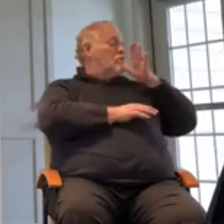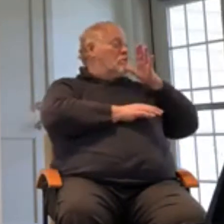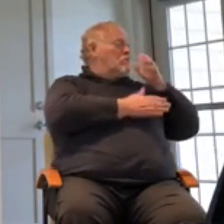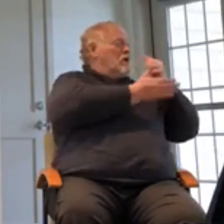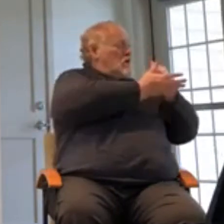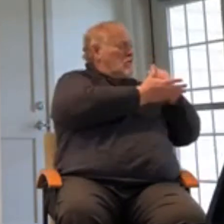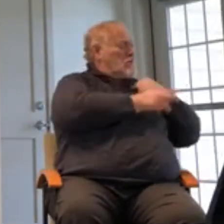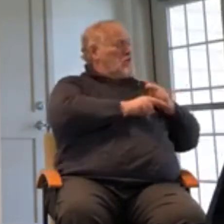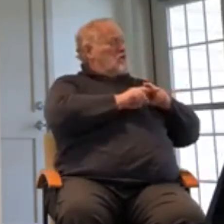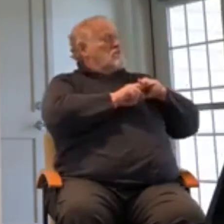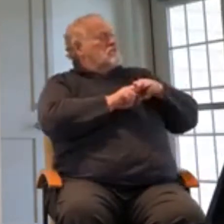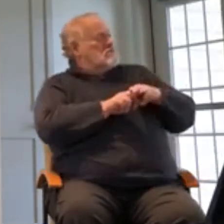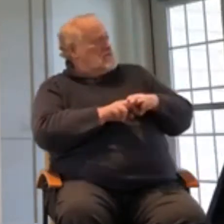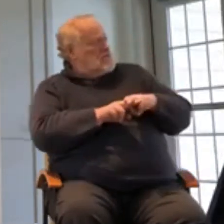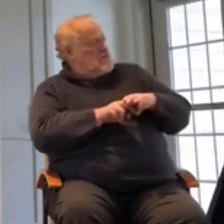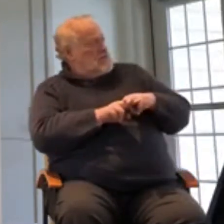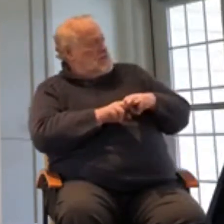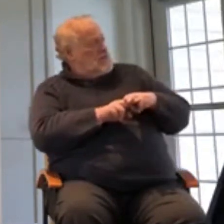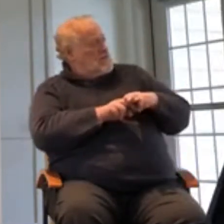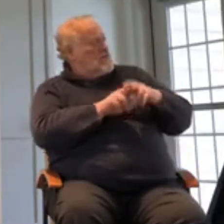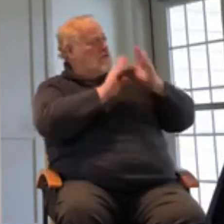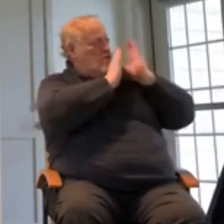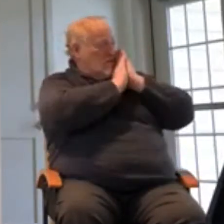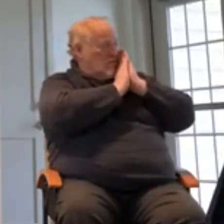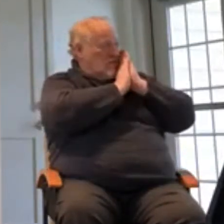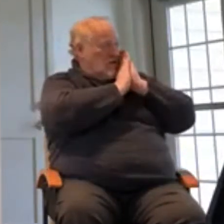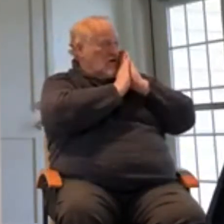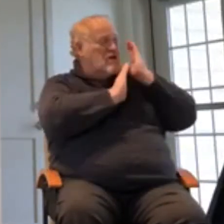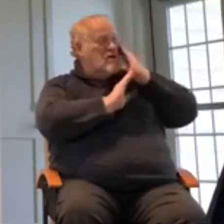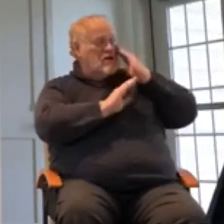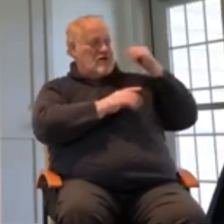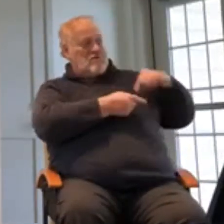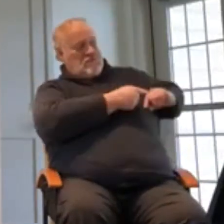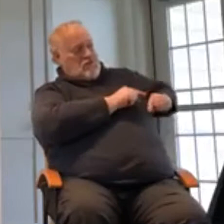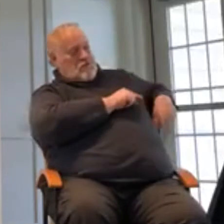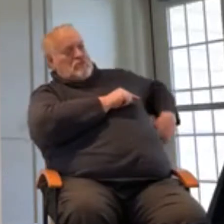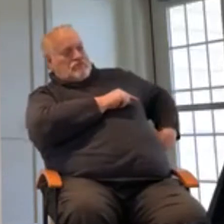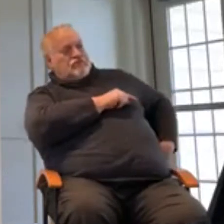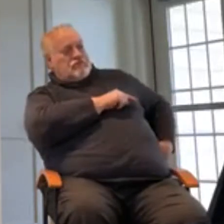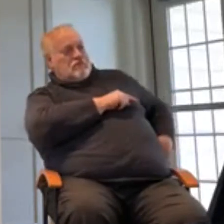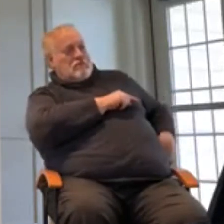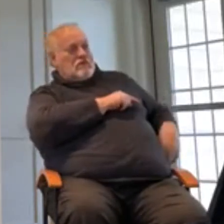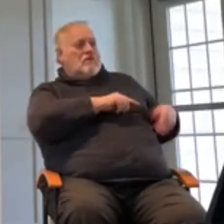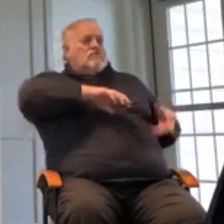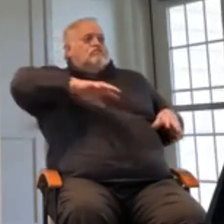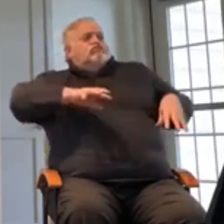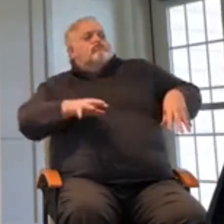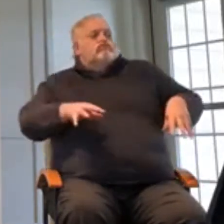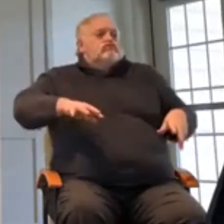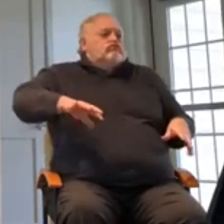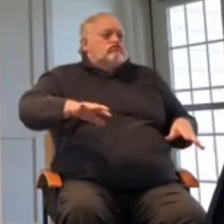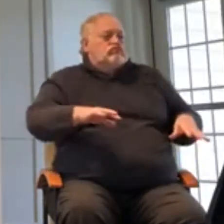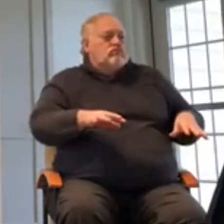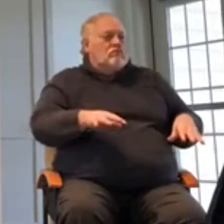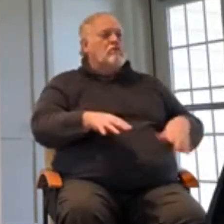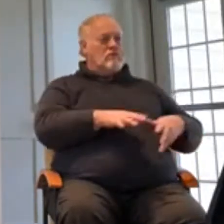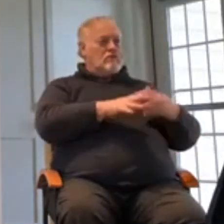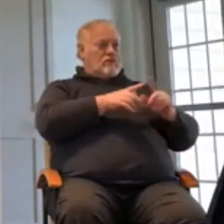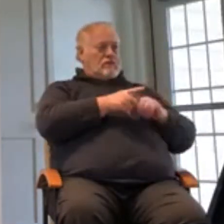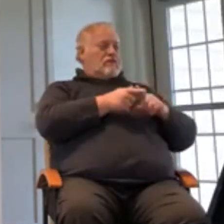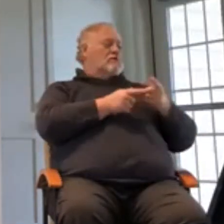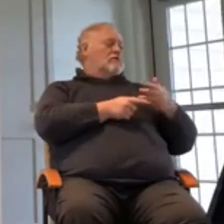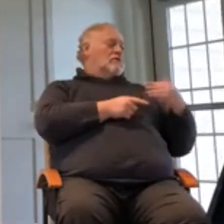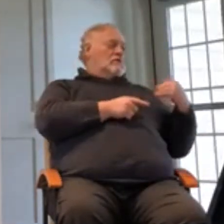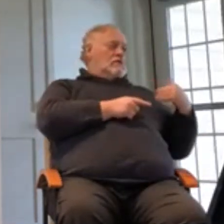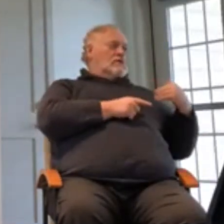bed. I do that once in a while because my back hurts and I just kind of want to just loosen up a little bit and then lay back down. Well,